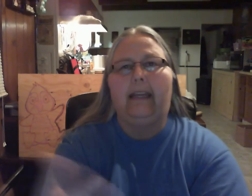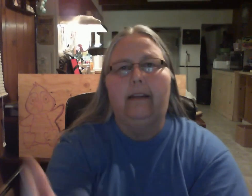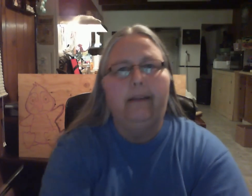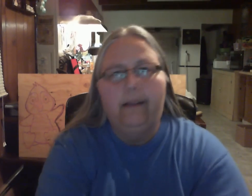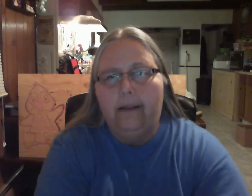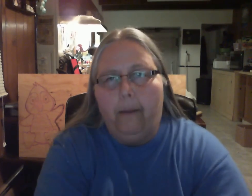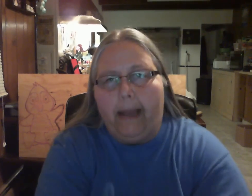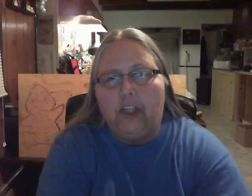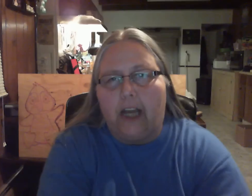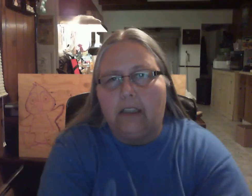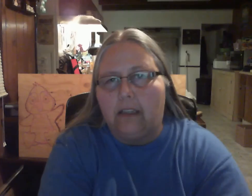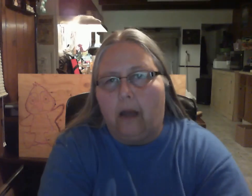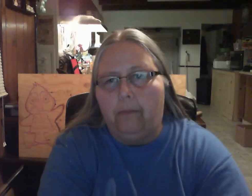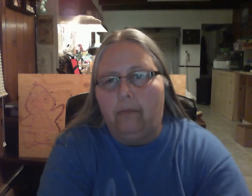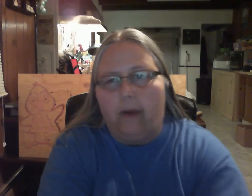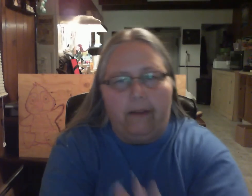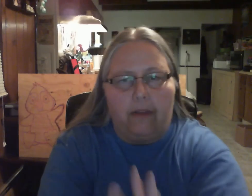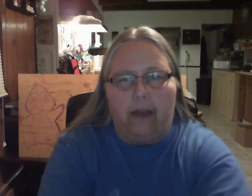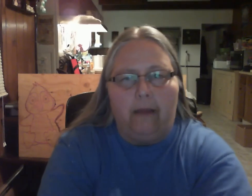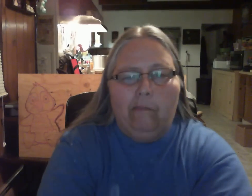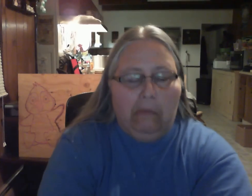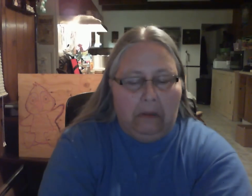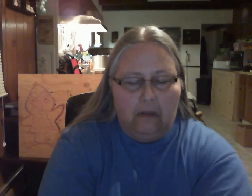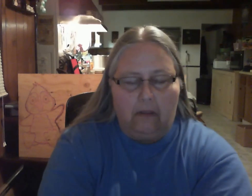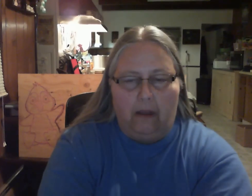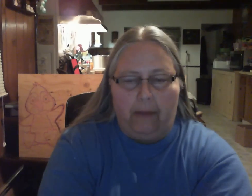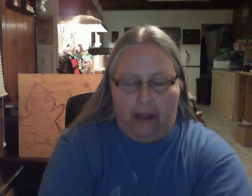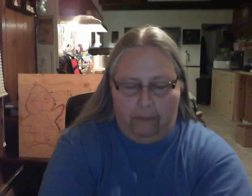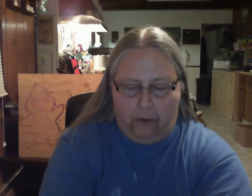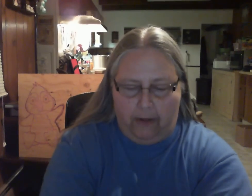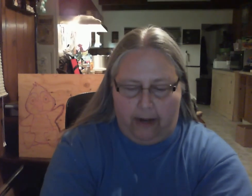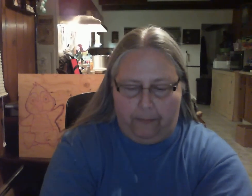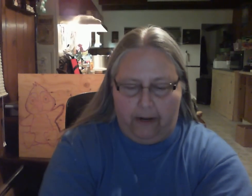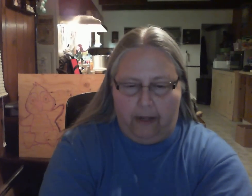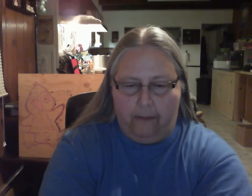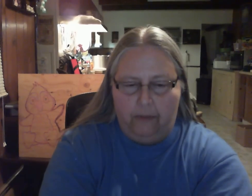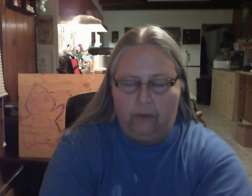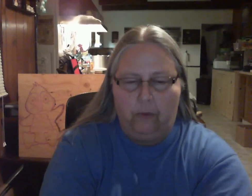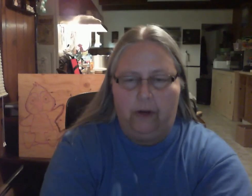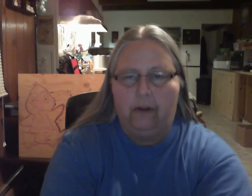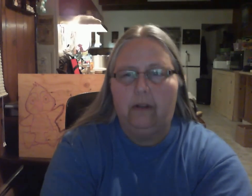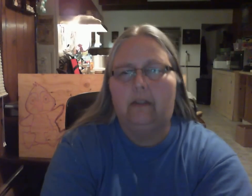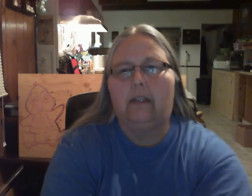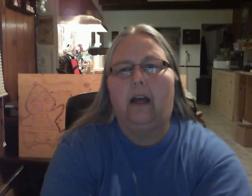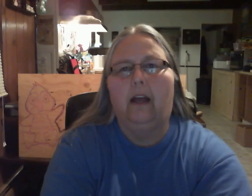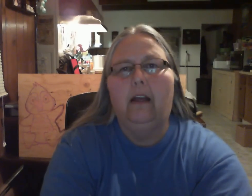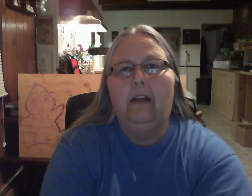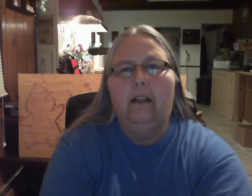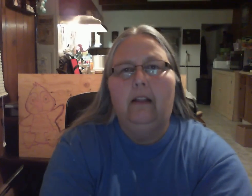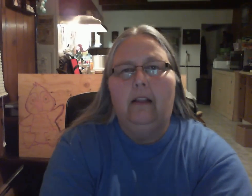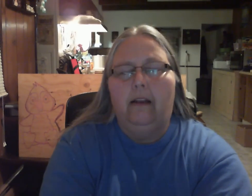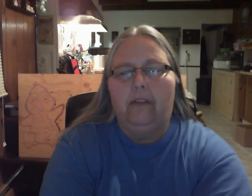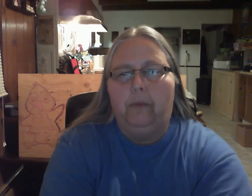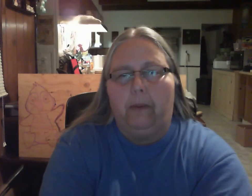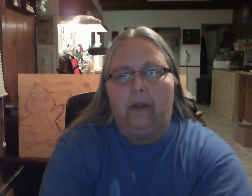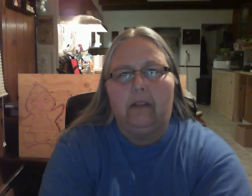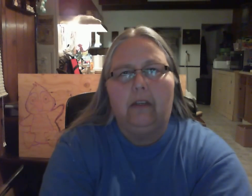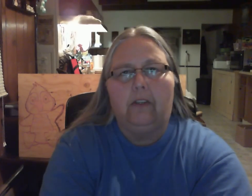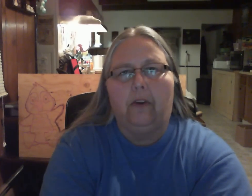paycheck stub whatever thing so i pull it up and um it's really weird it's uh everything's paperless so